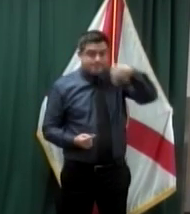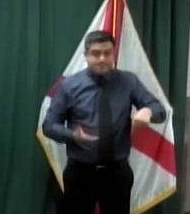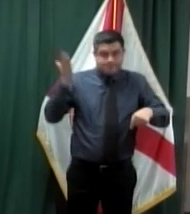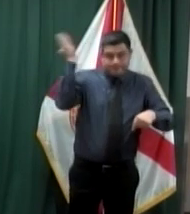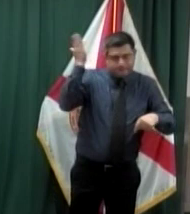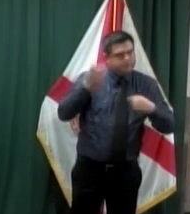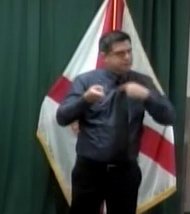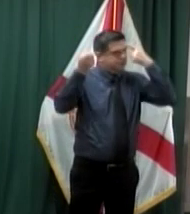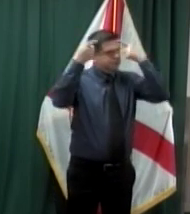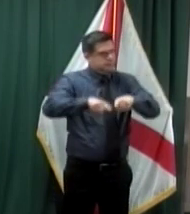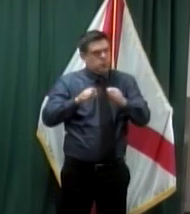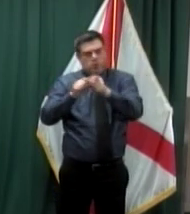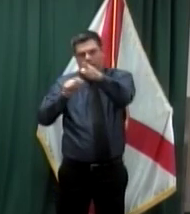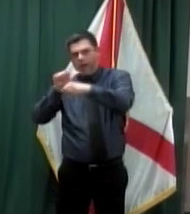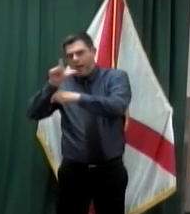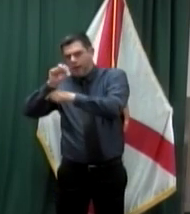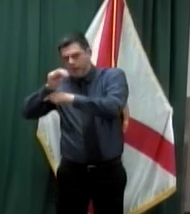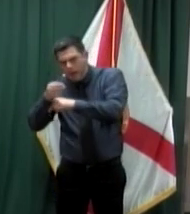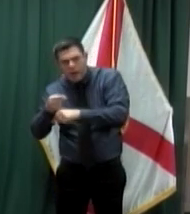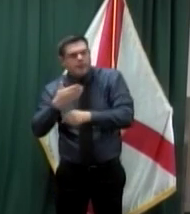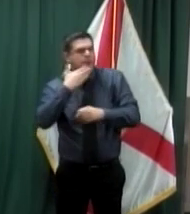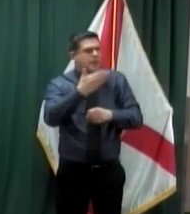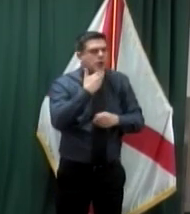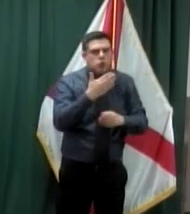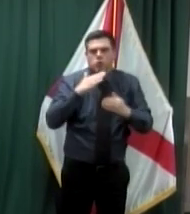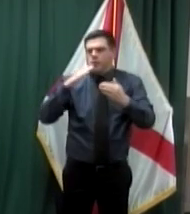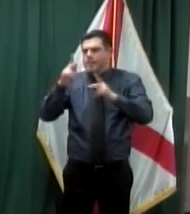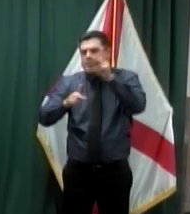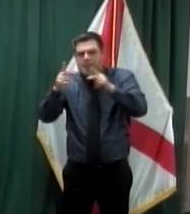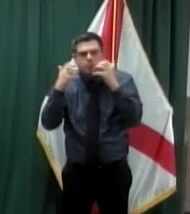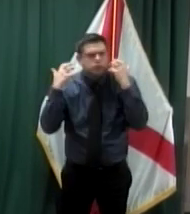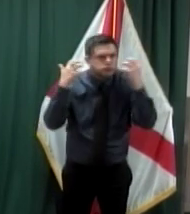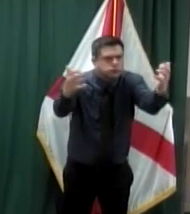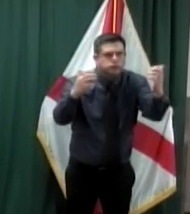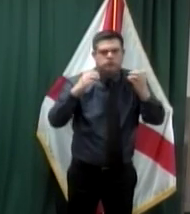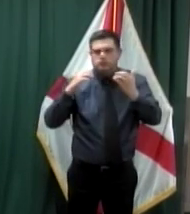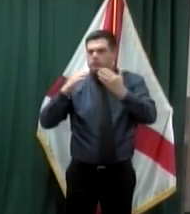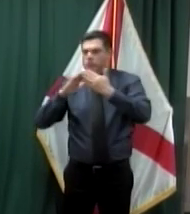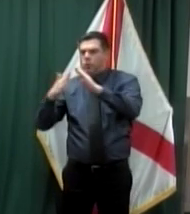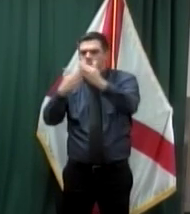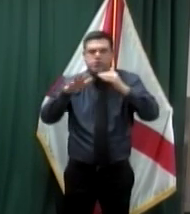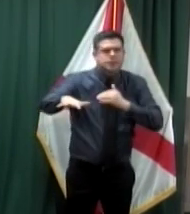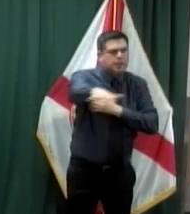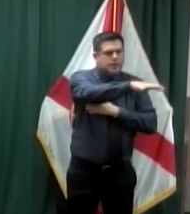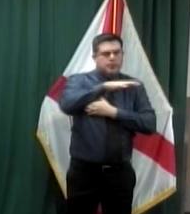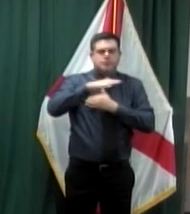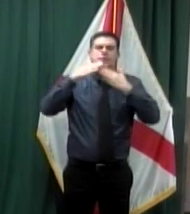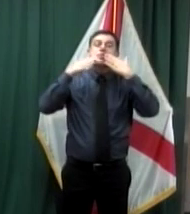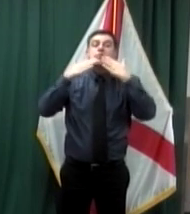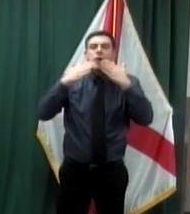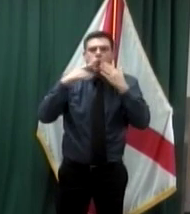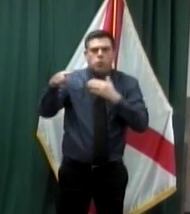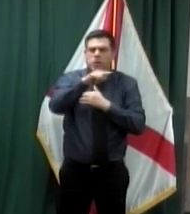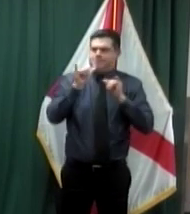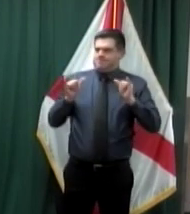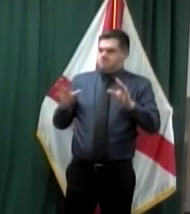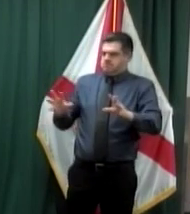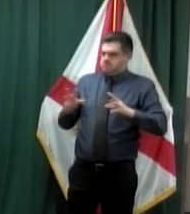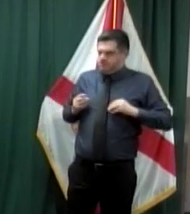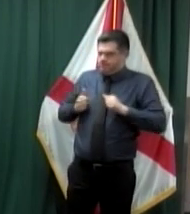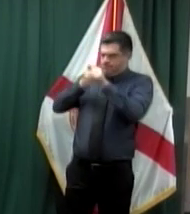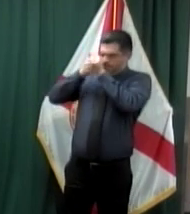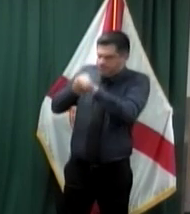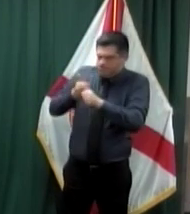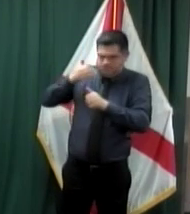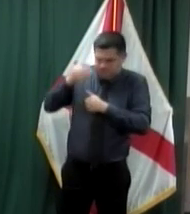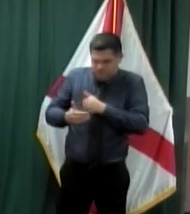work in helping us to keep the spread of this disease in our community and also to save lives. Just want to give an update on what we're looking at